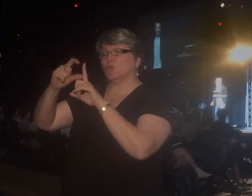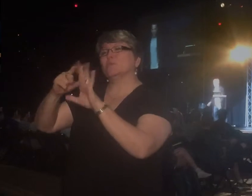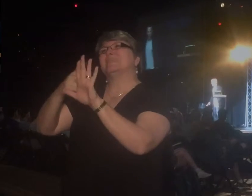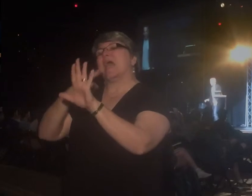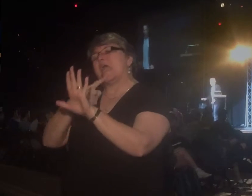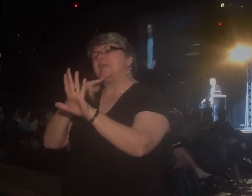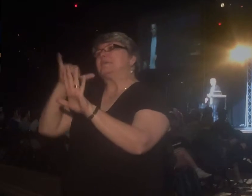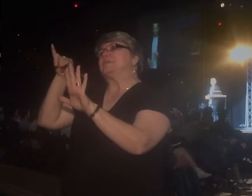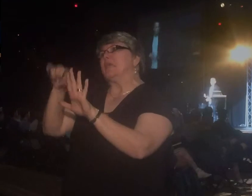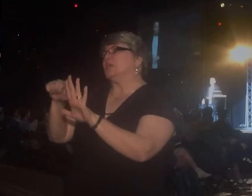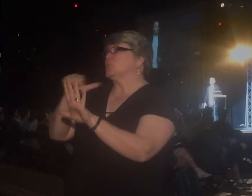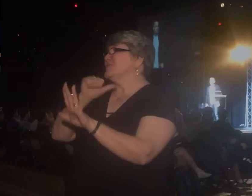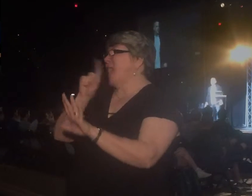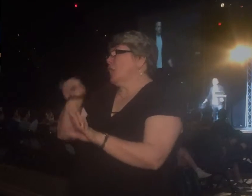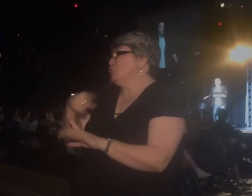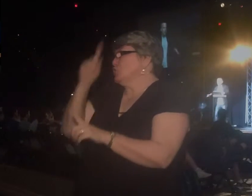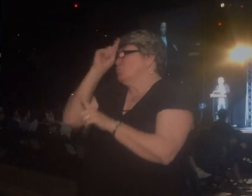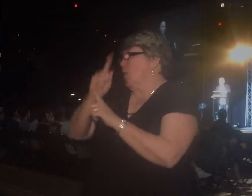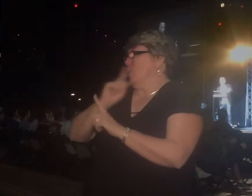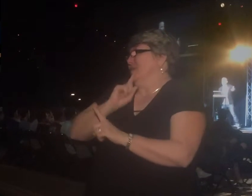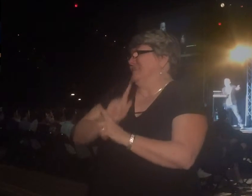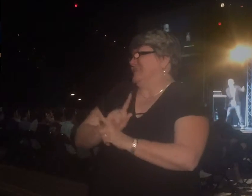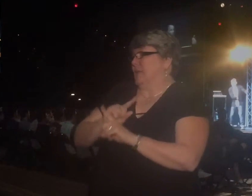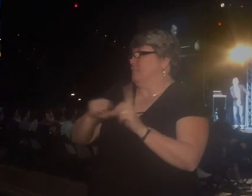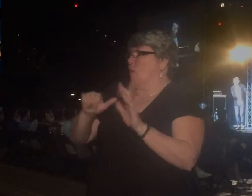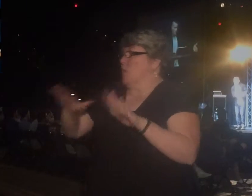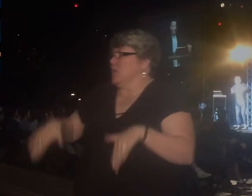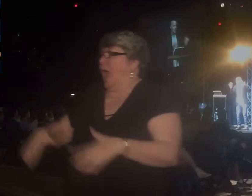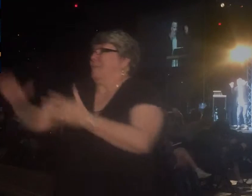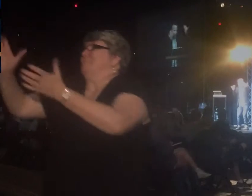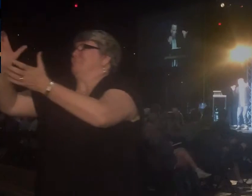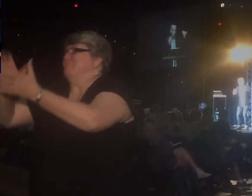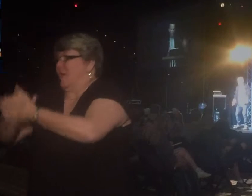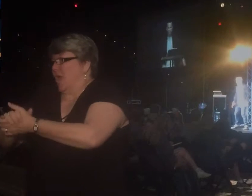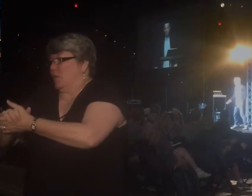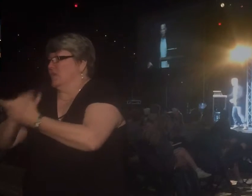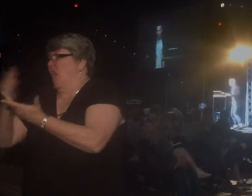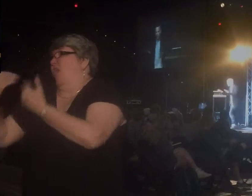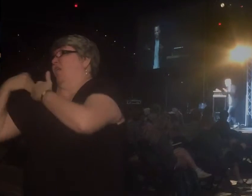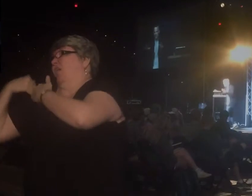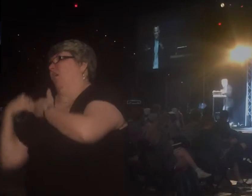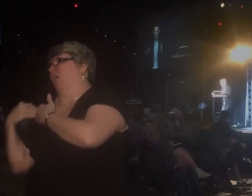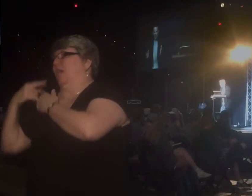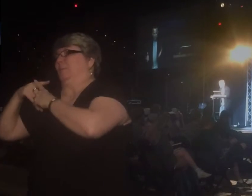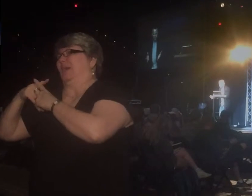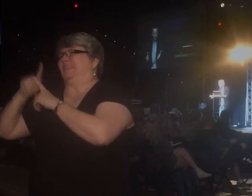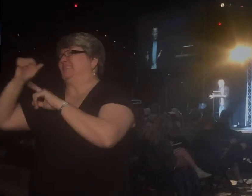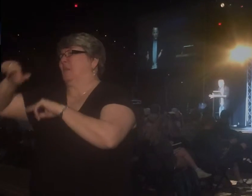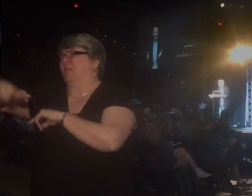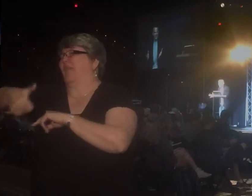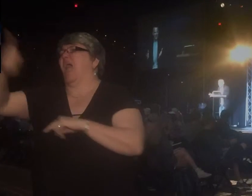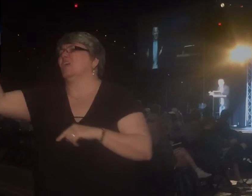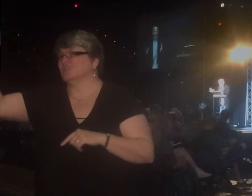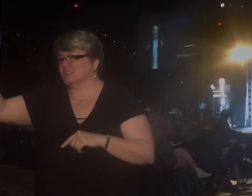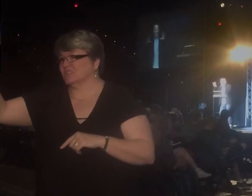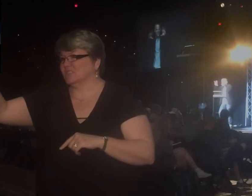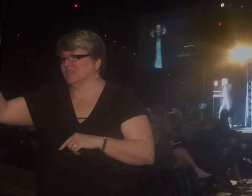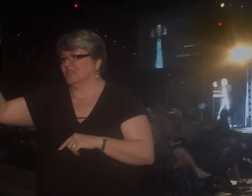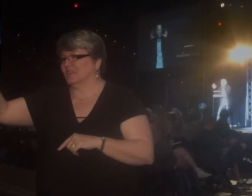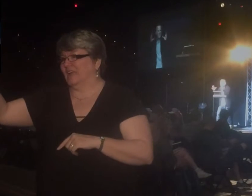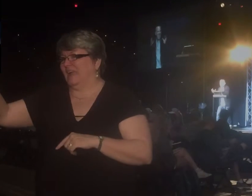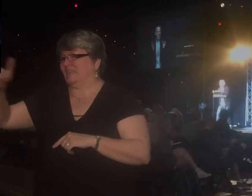those words is we say, okay, we're not just brother and sister, but we're not married, we're not gonna take on all that weight, but we're something